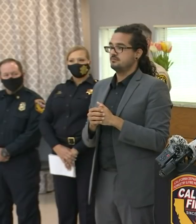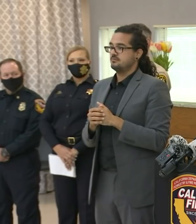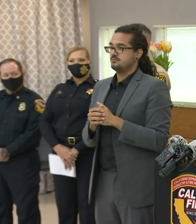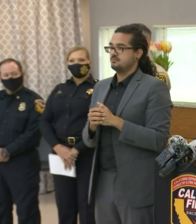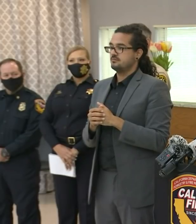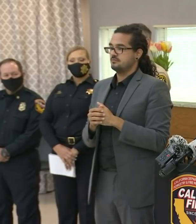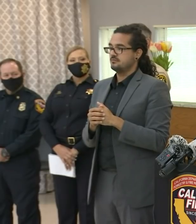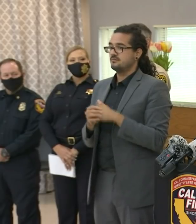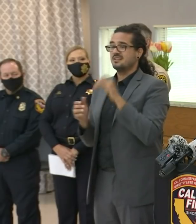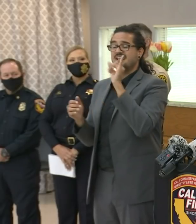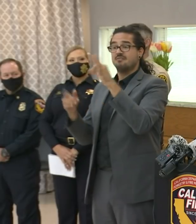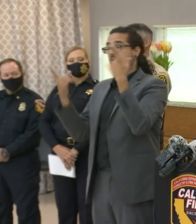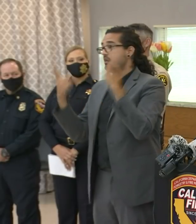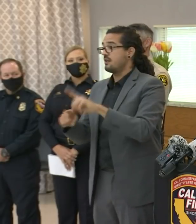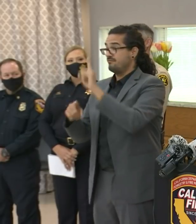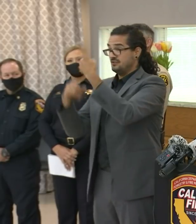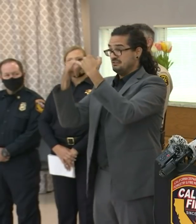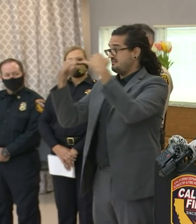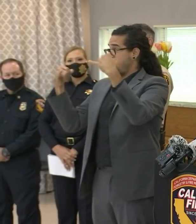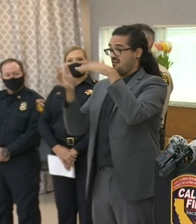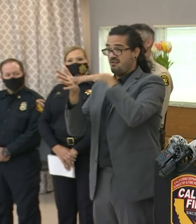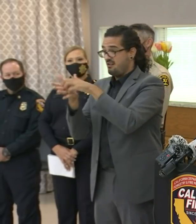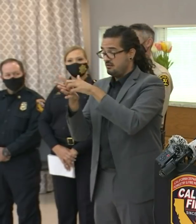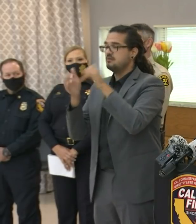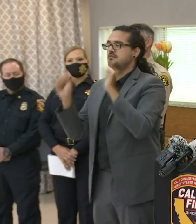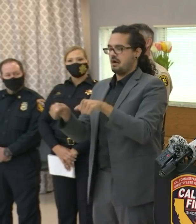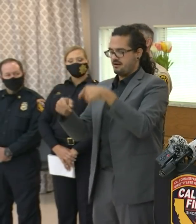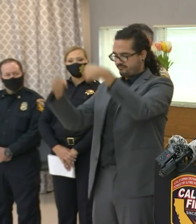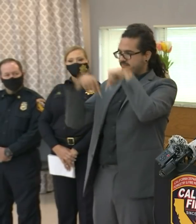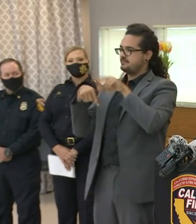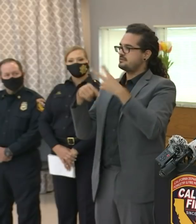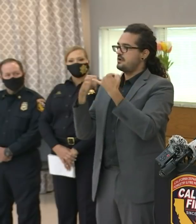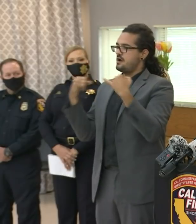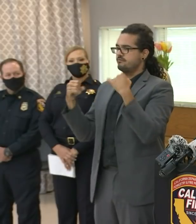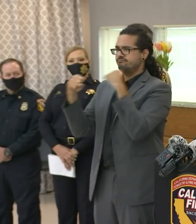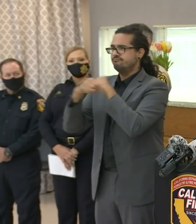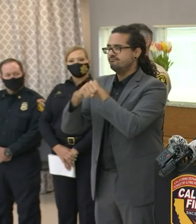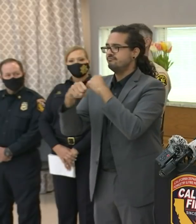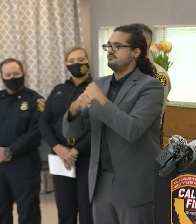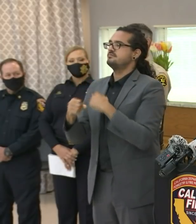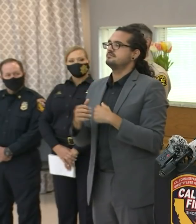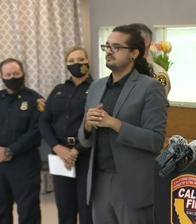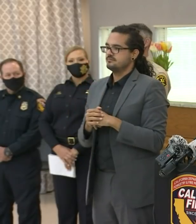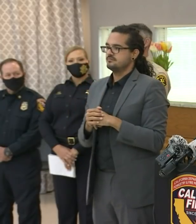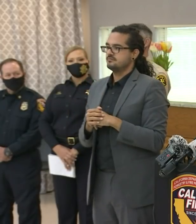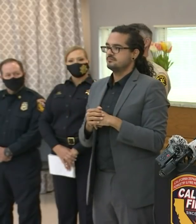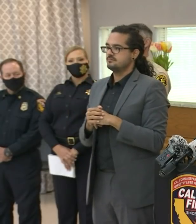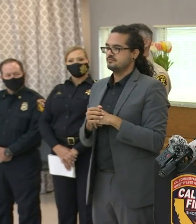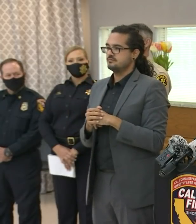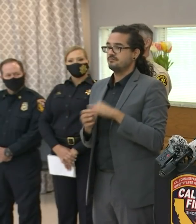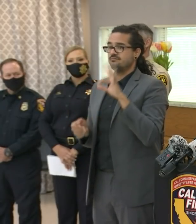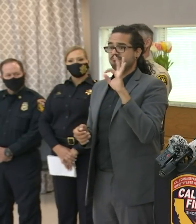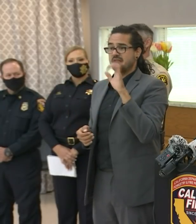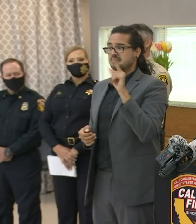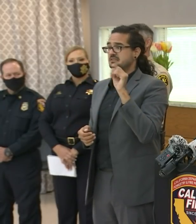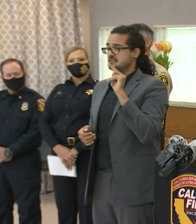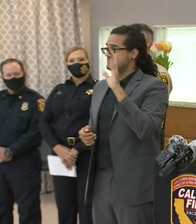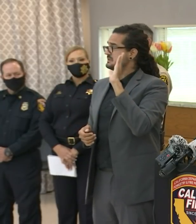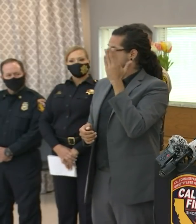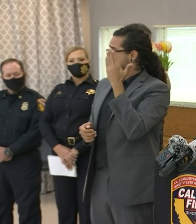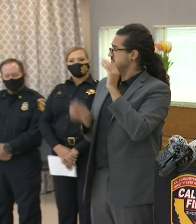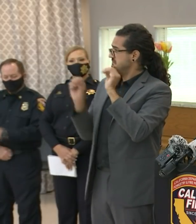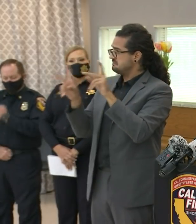The Highway 9 corridor, Filton, the community of Filton is looking really good. Fire has not made any progress towards that community.